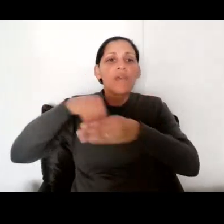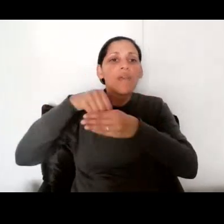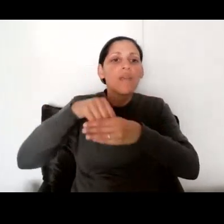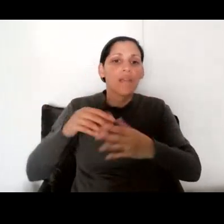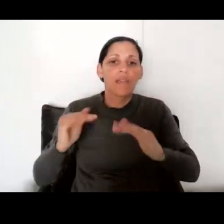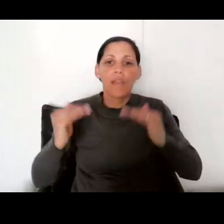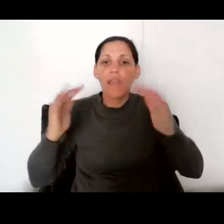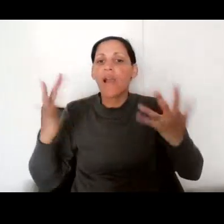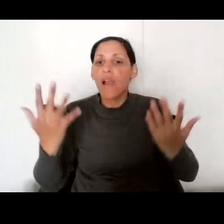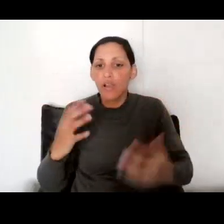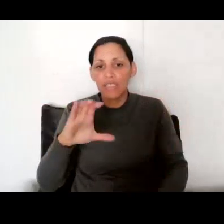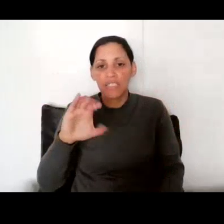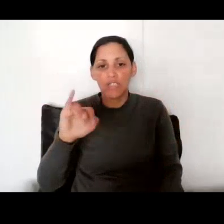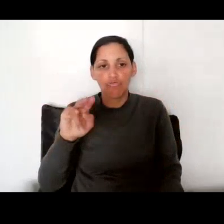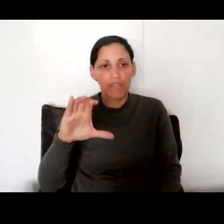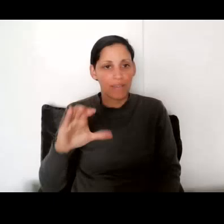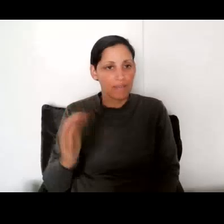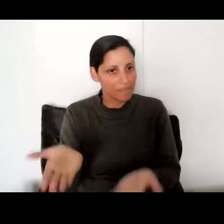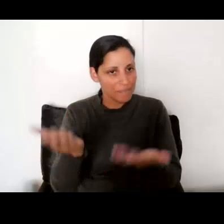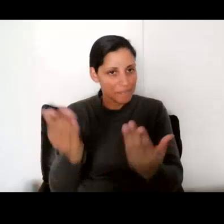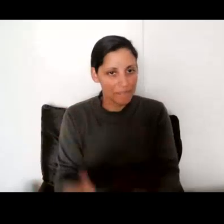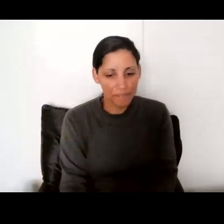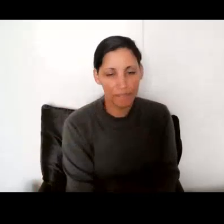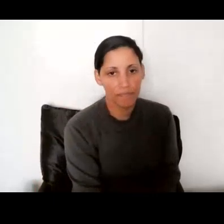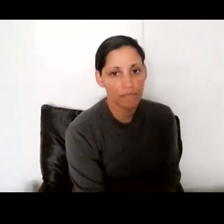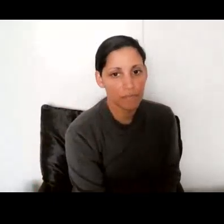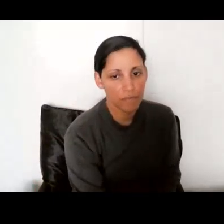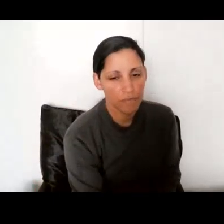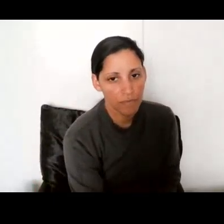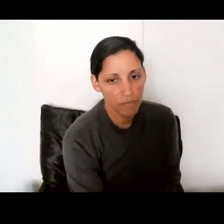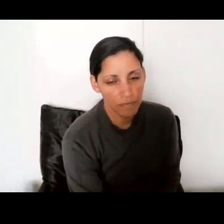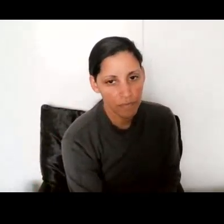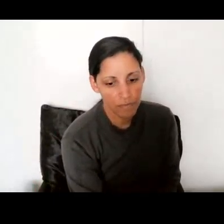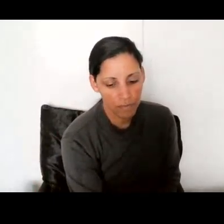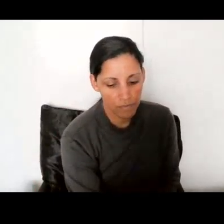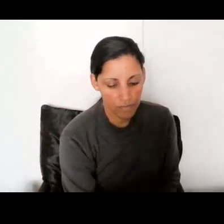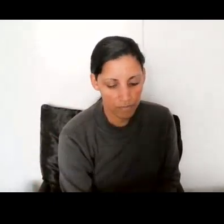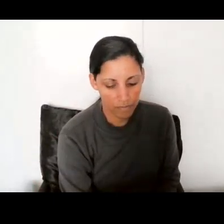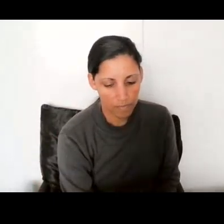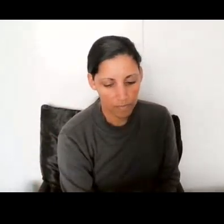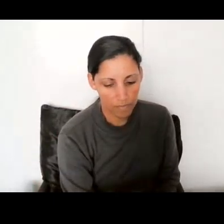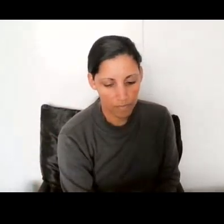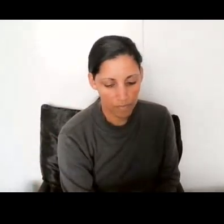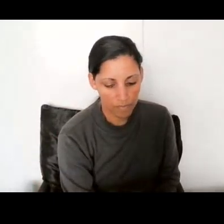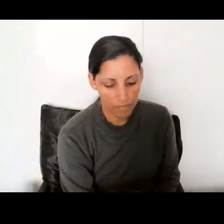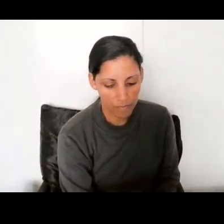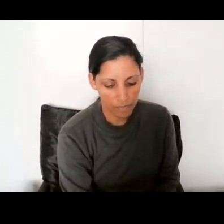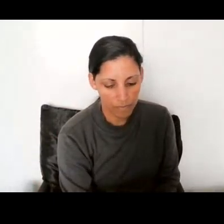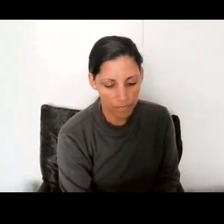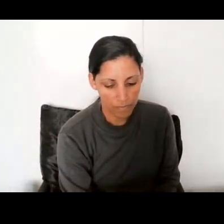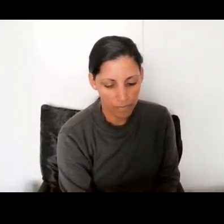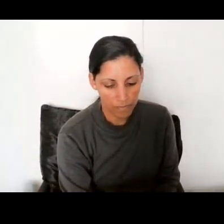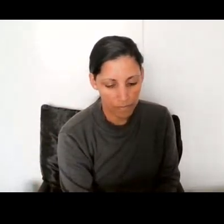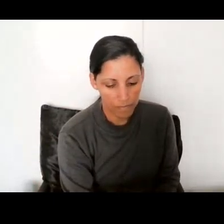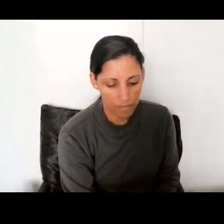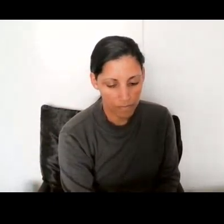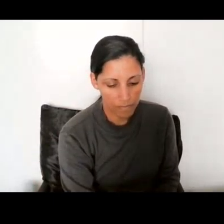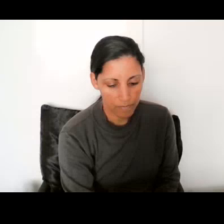Cedric, please go ahead. Yeah, I agree with what the class is saying, and just want to add something